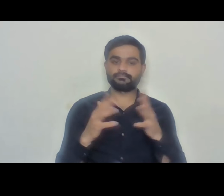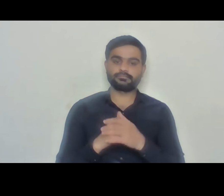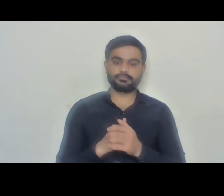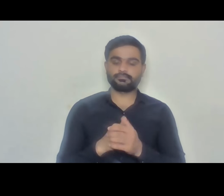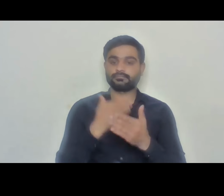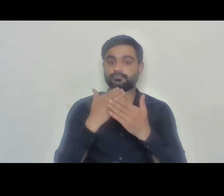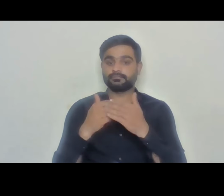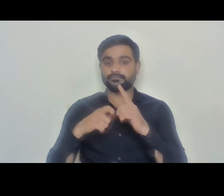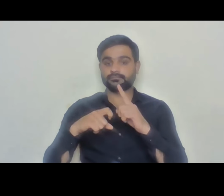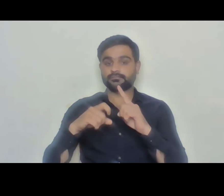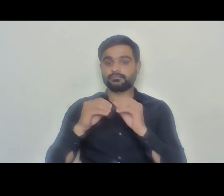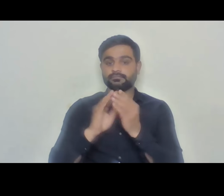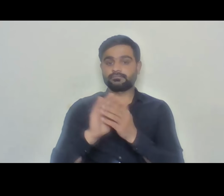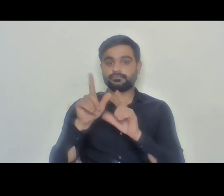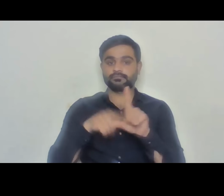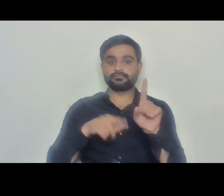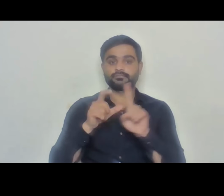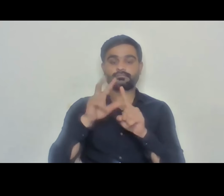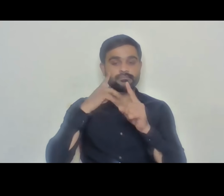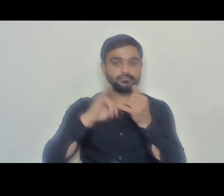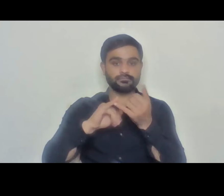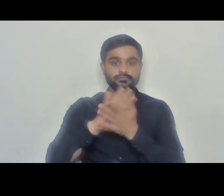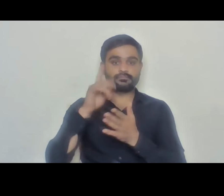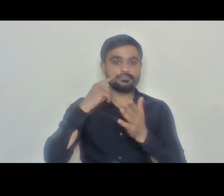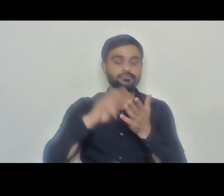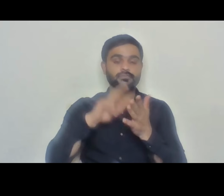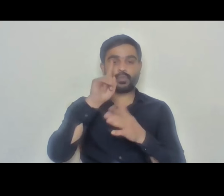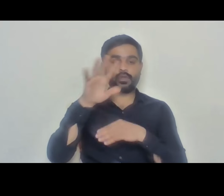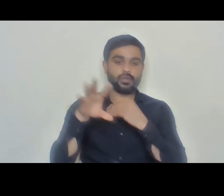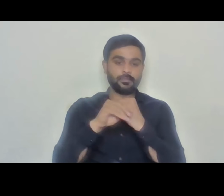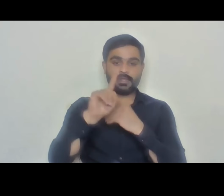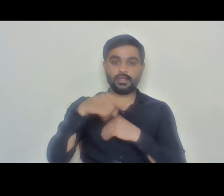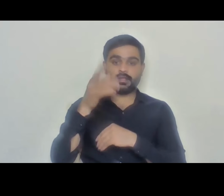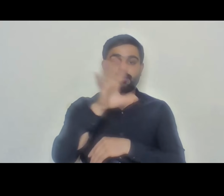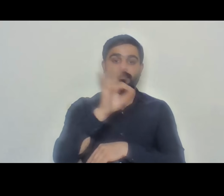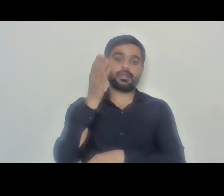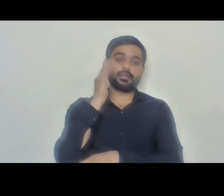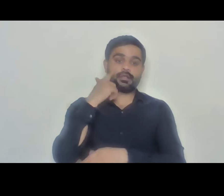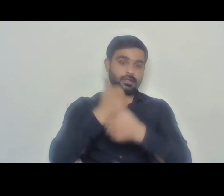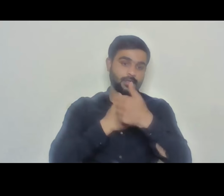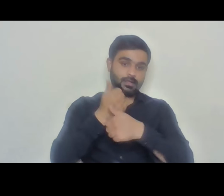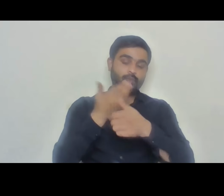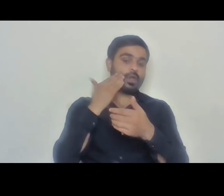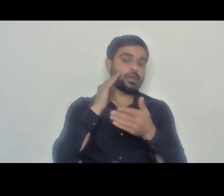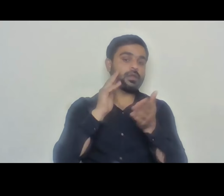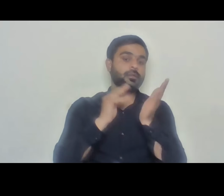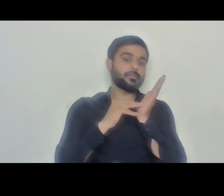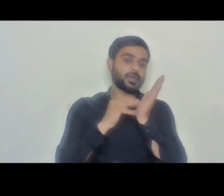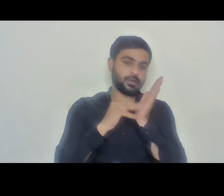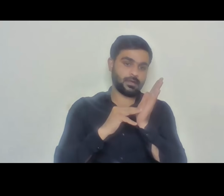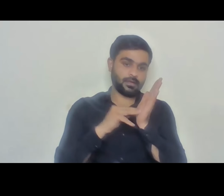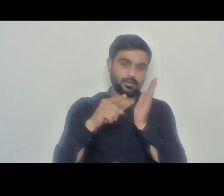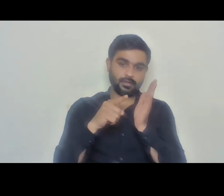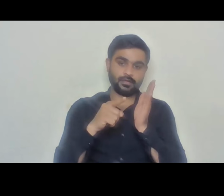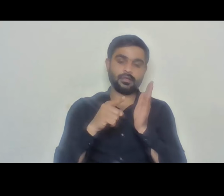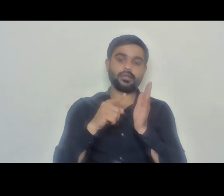you, Bhavya. Thank you, Devanshi. One small update. Next periodic test is scheduled on Monday, which is 14th